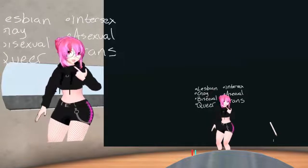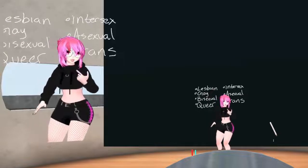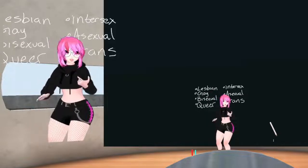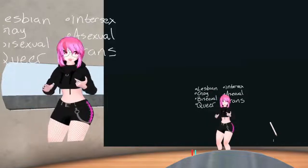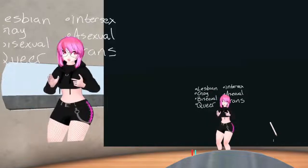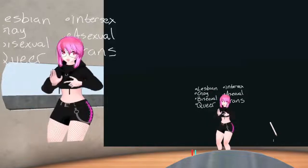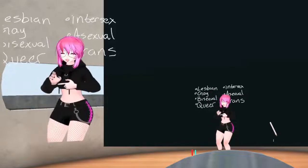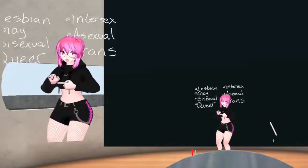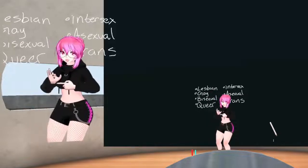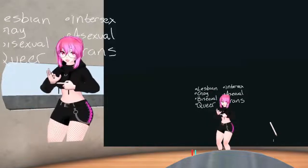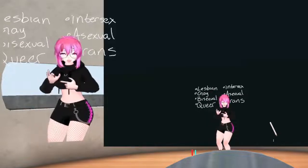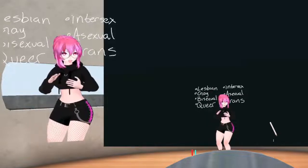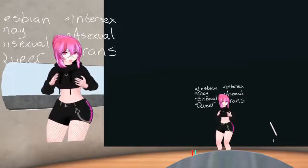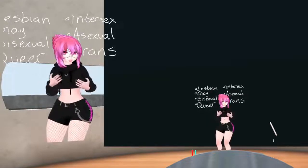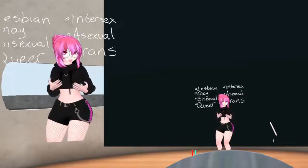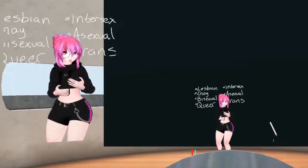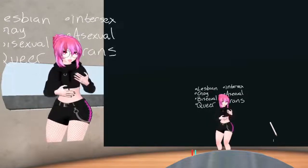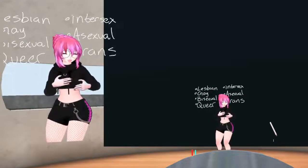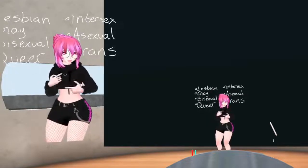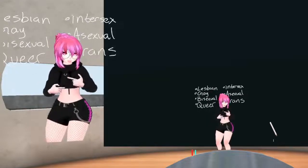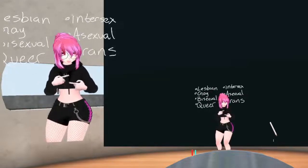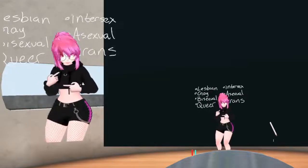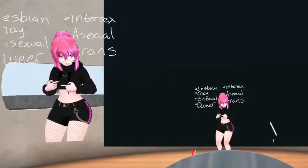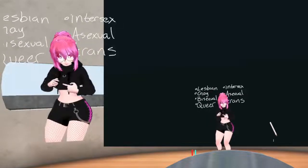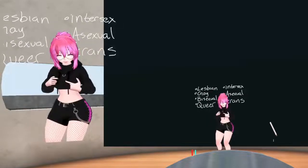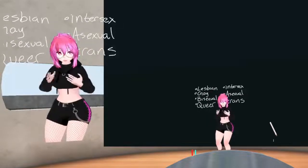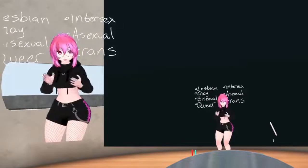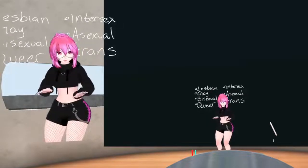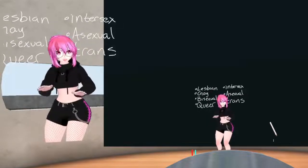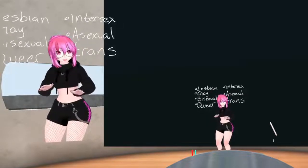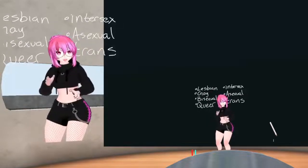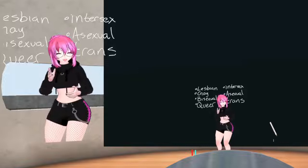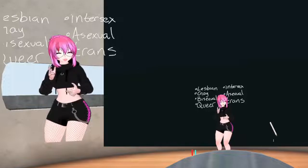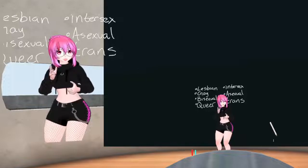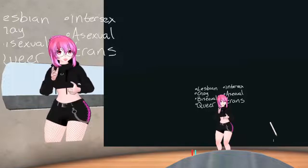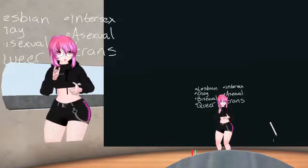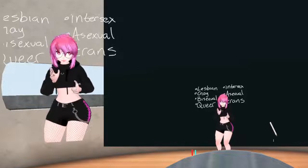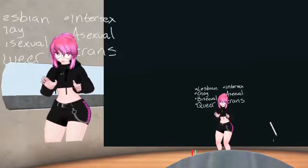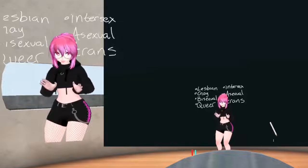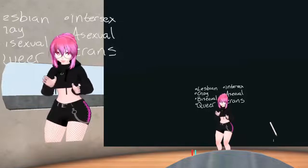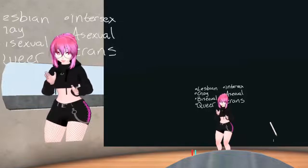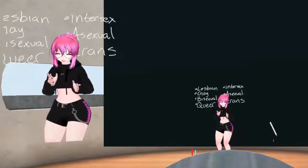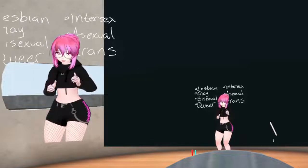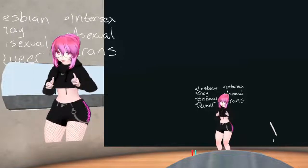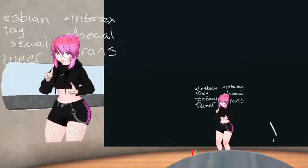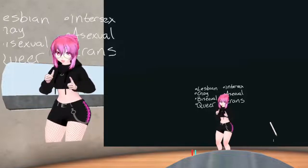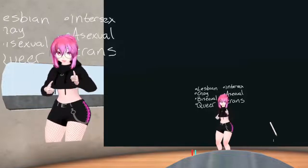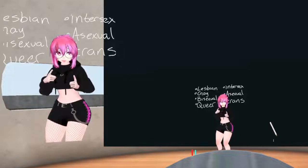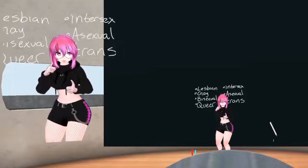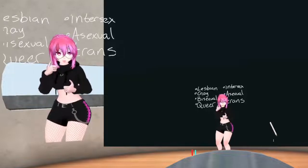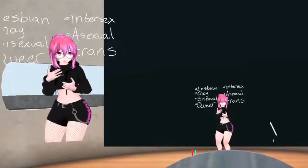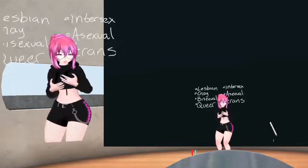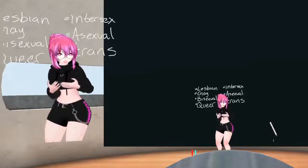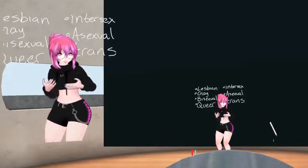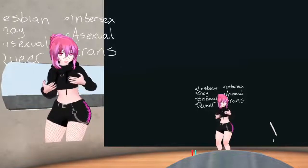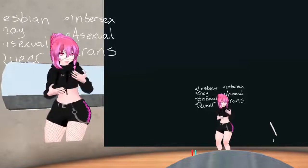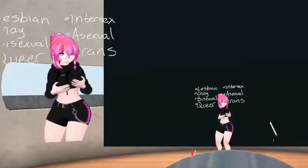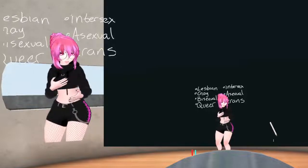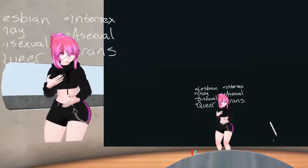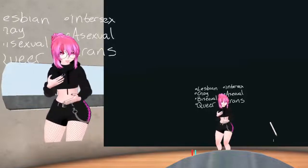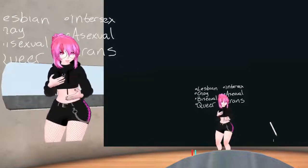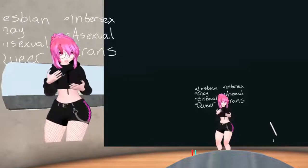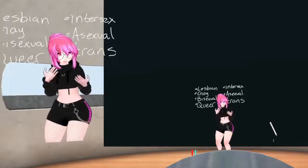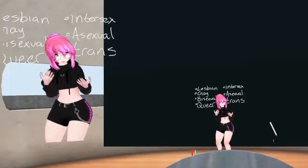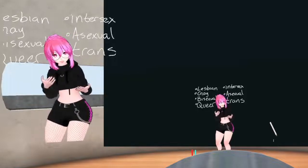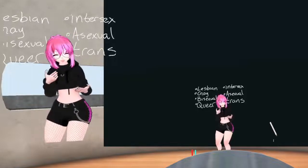chin. Oh, and by the way, if I have any new signers here, when it comes to, I get this question a lot, when it comes to which hand you